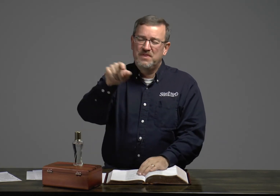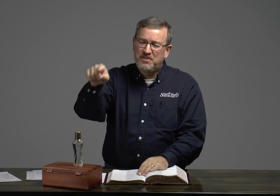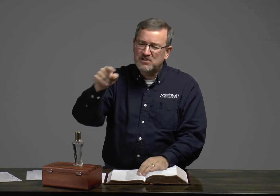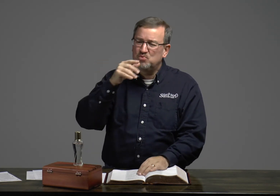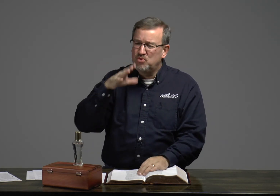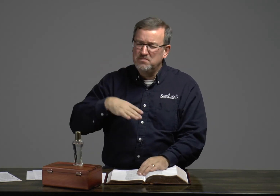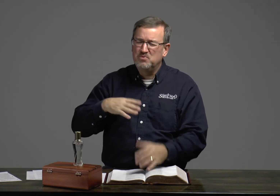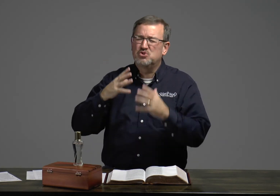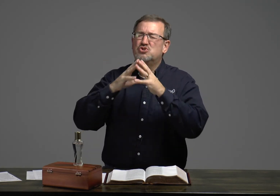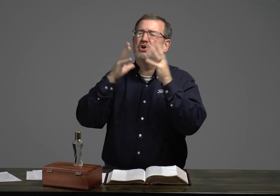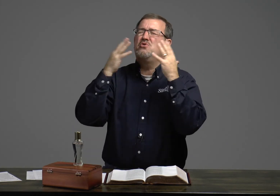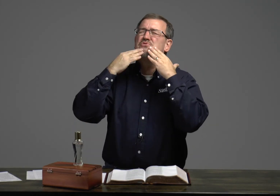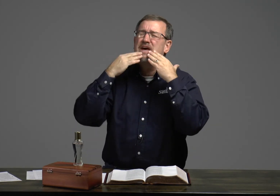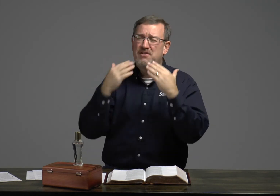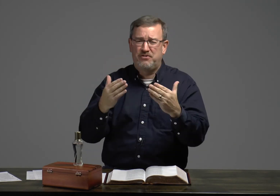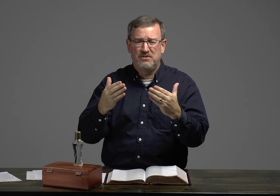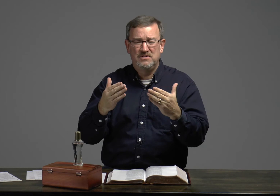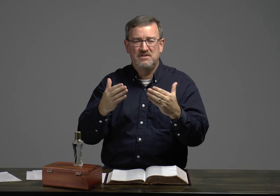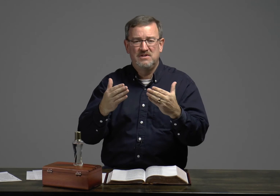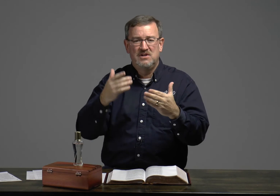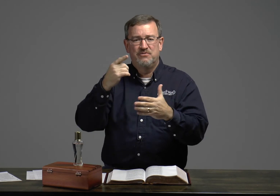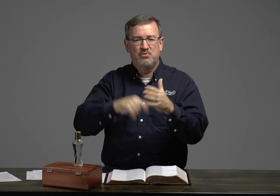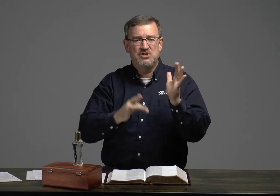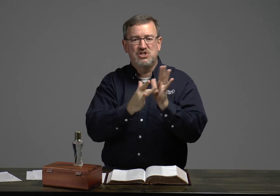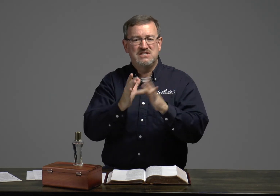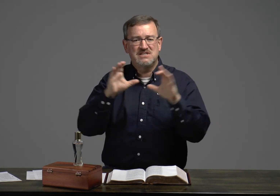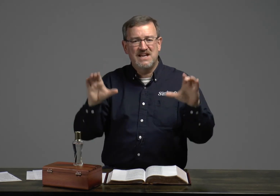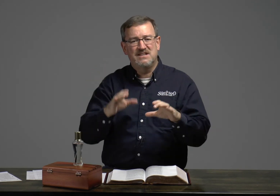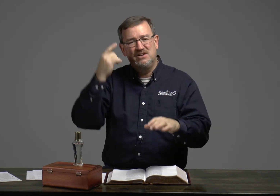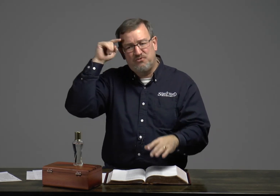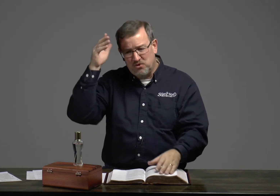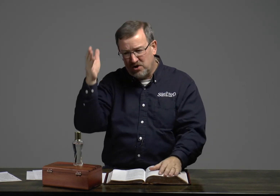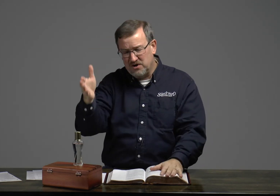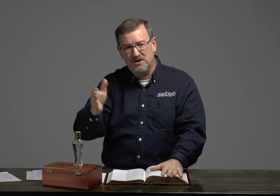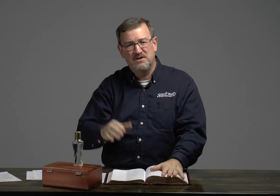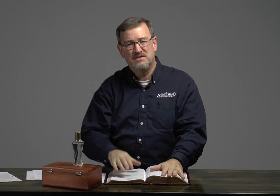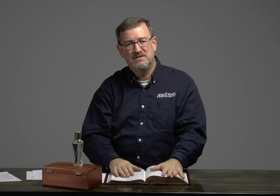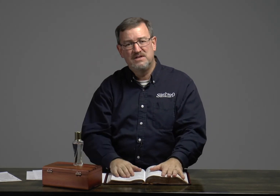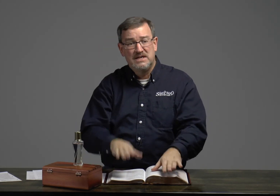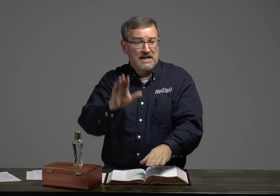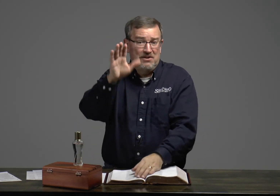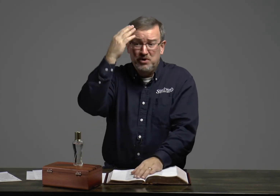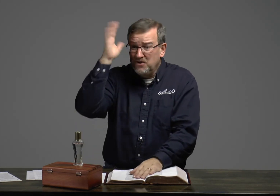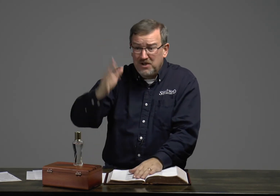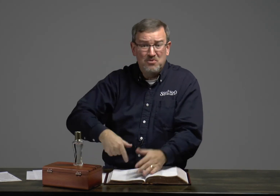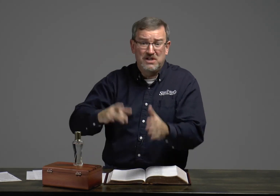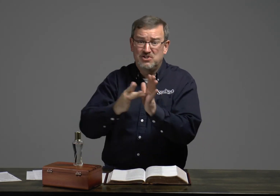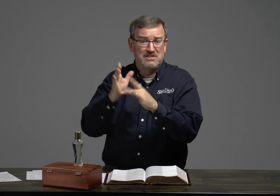This woman was so thankful for what Jesus had done for her. And we don't know what Jesus did